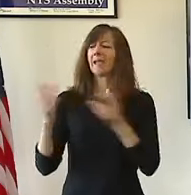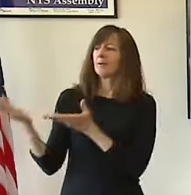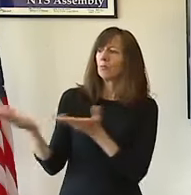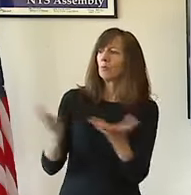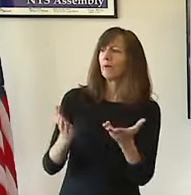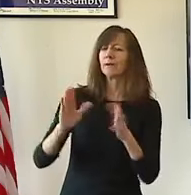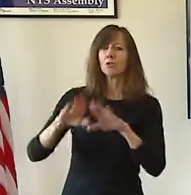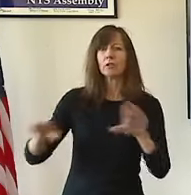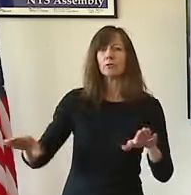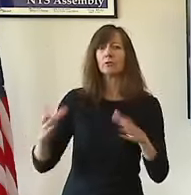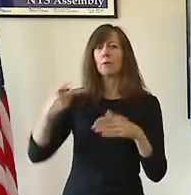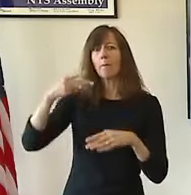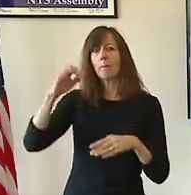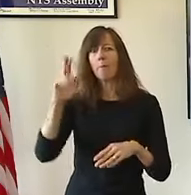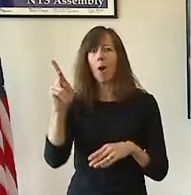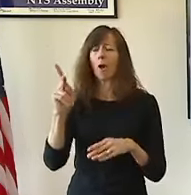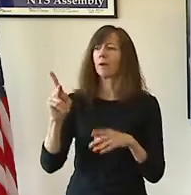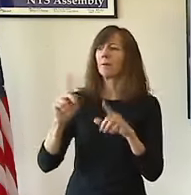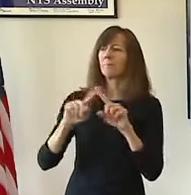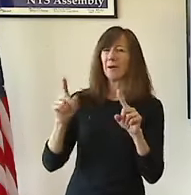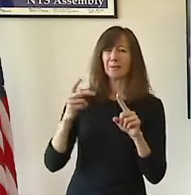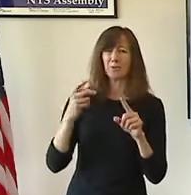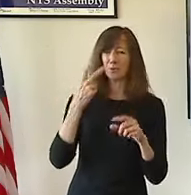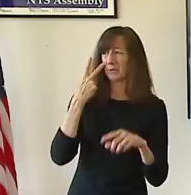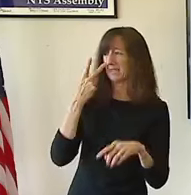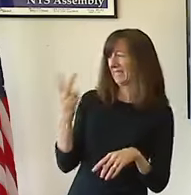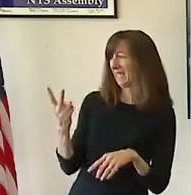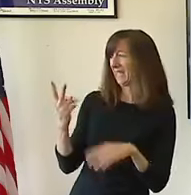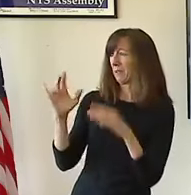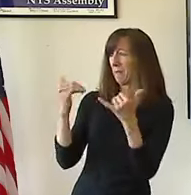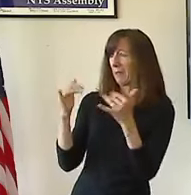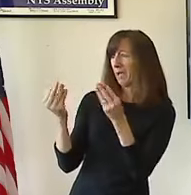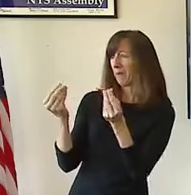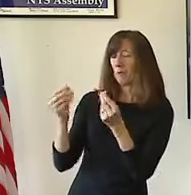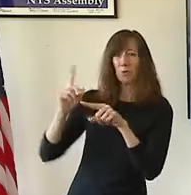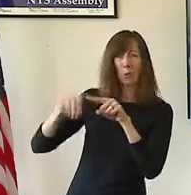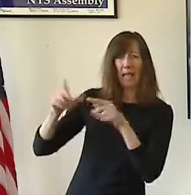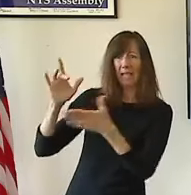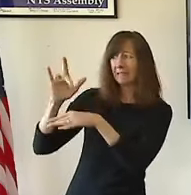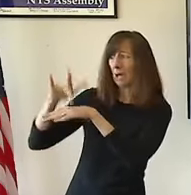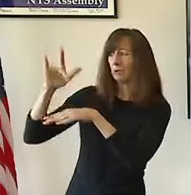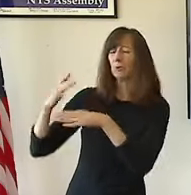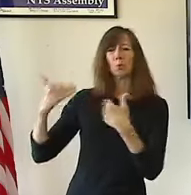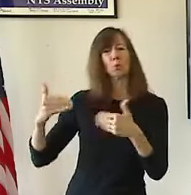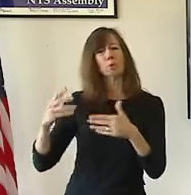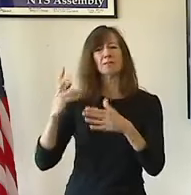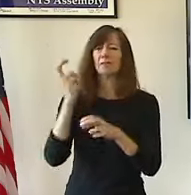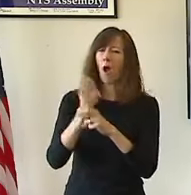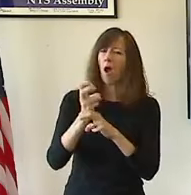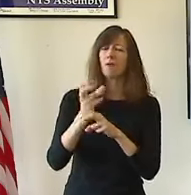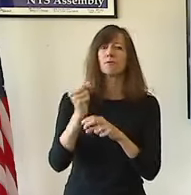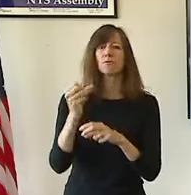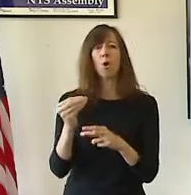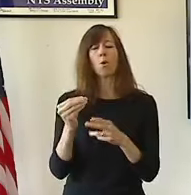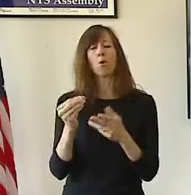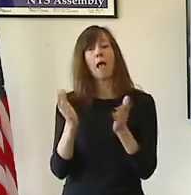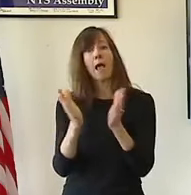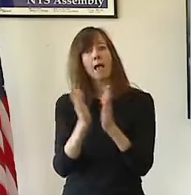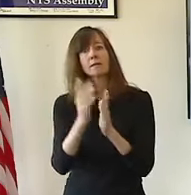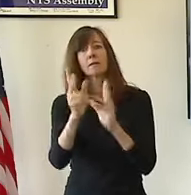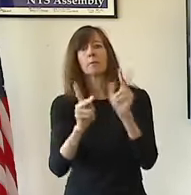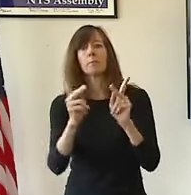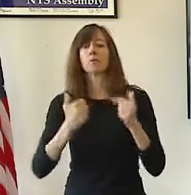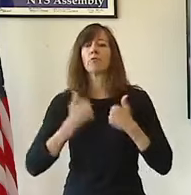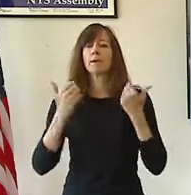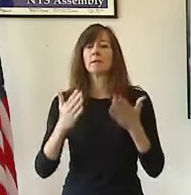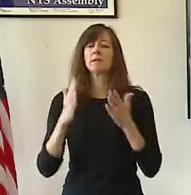there and them not be able to use it. What we're asking people in Dutchess County parks, again, is to just be conscientious and be considerate.